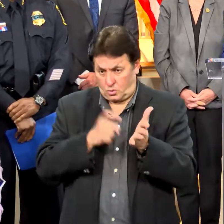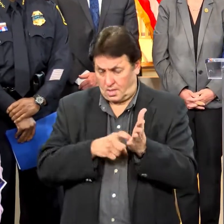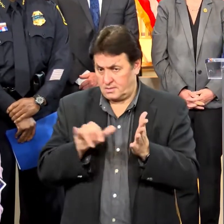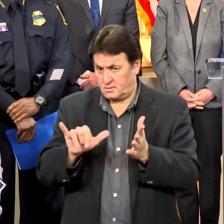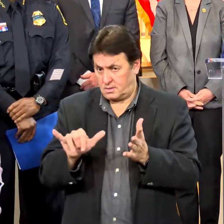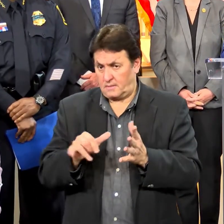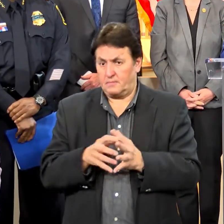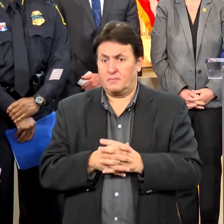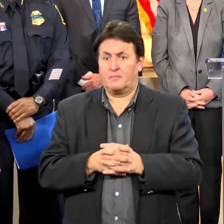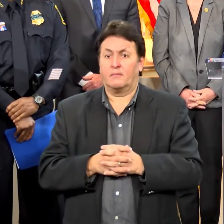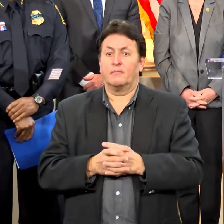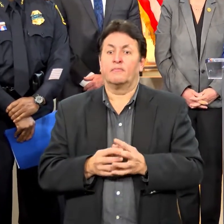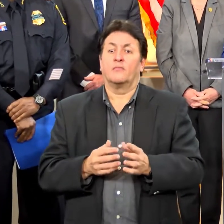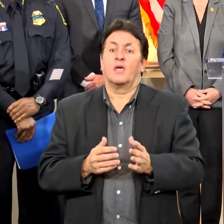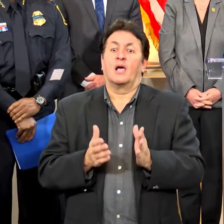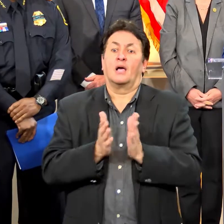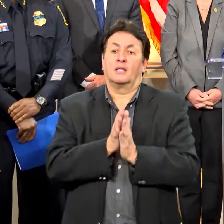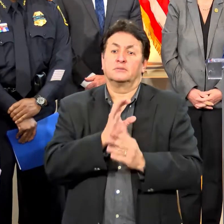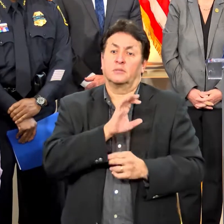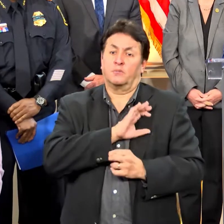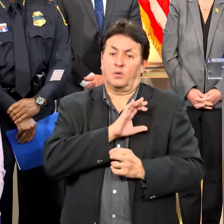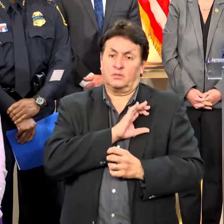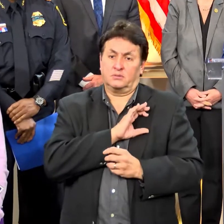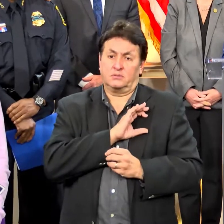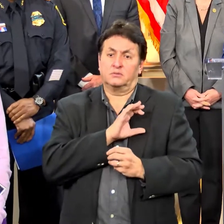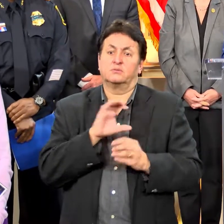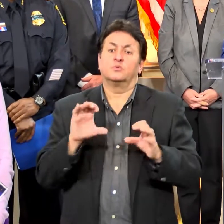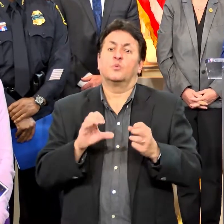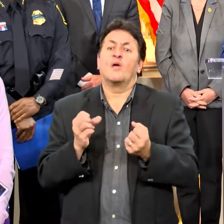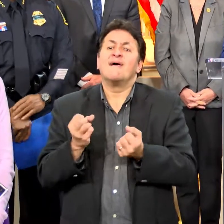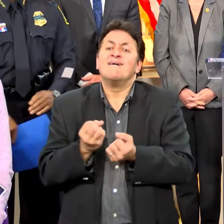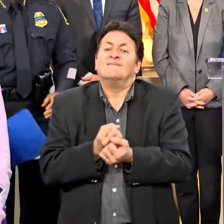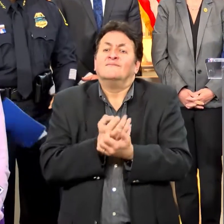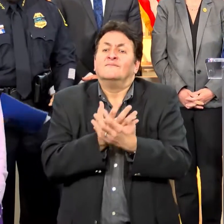asked police to do everything,